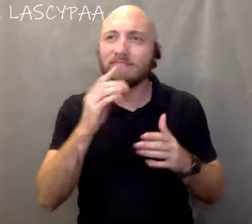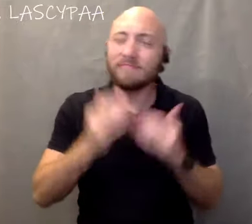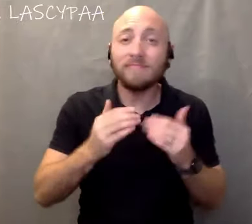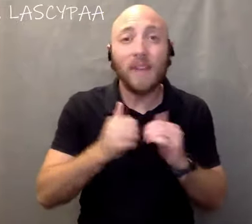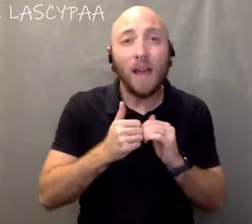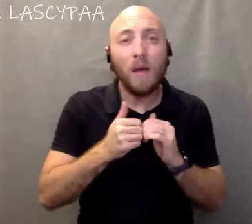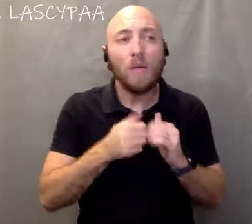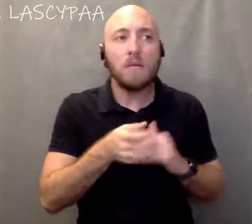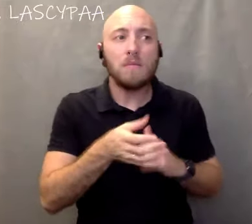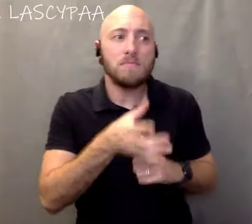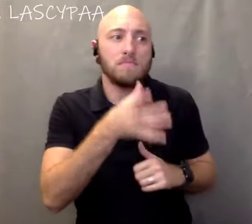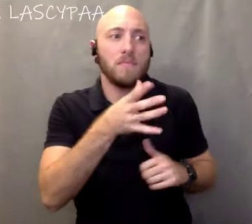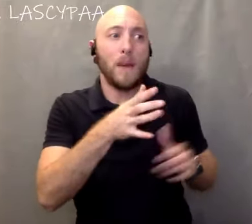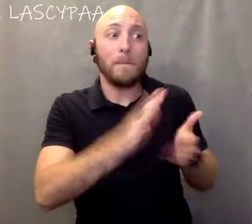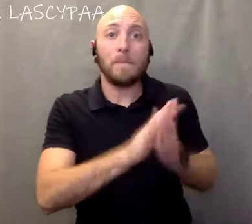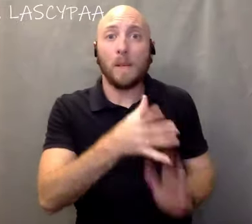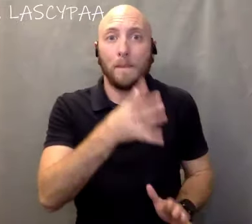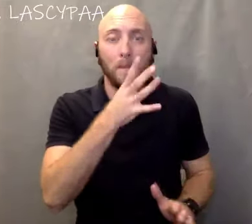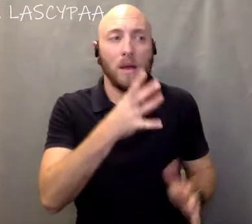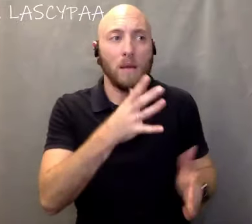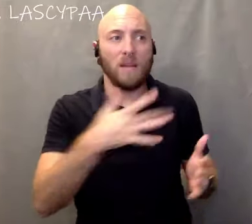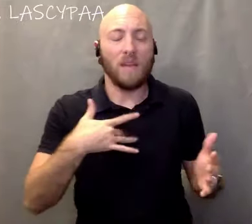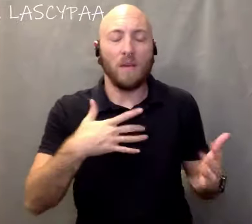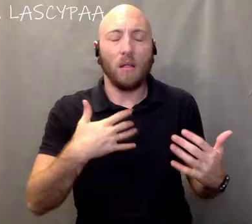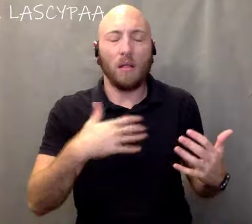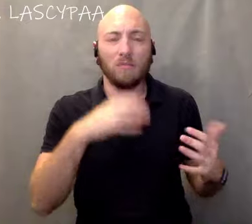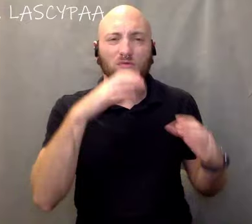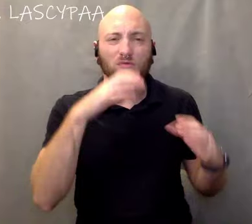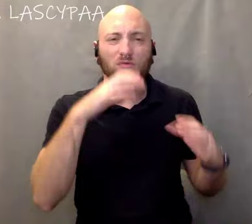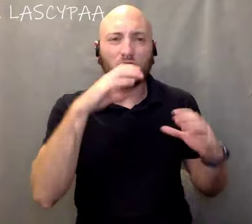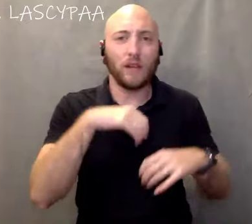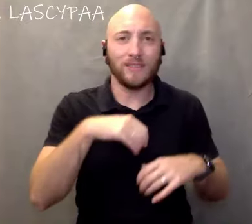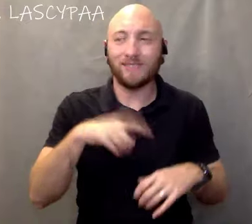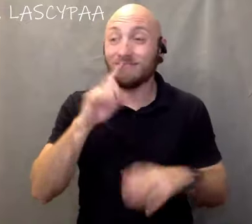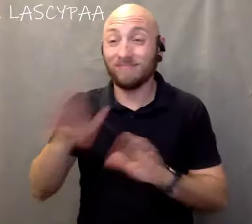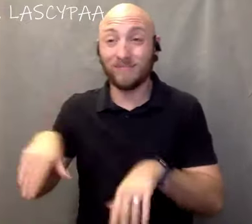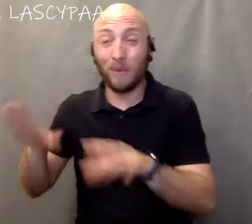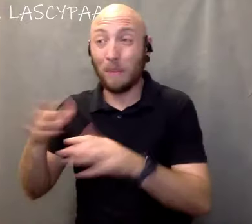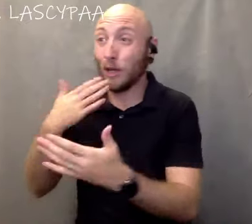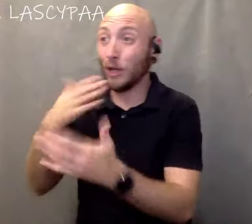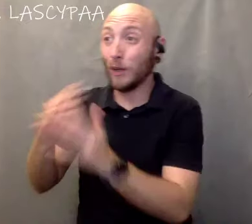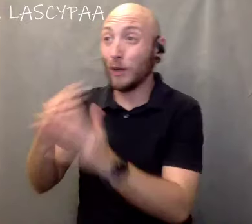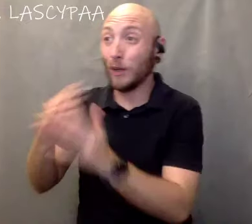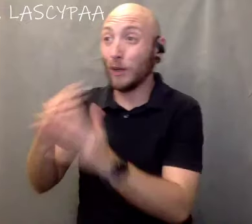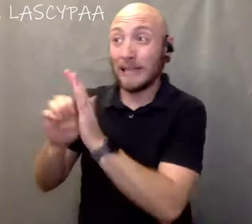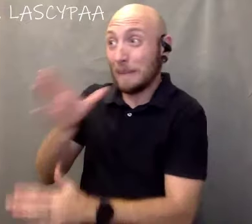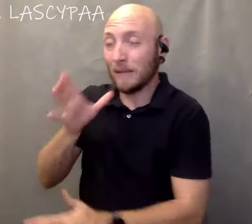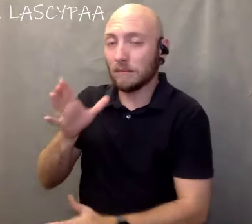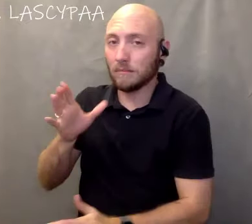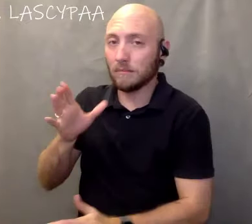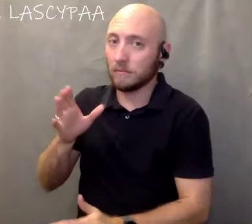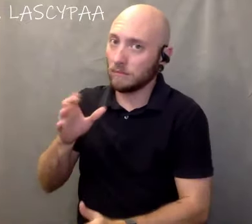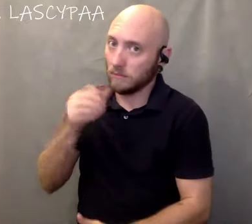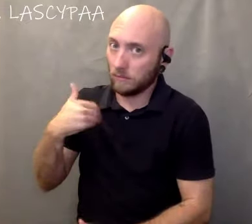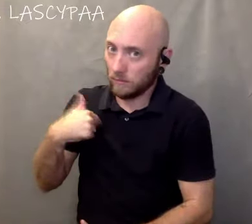up. But whenever I said that, the whole room resonated. And